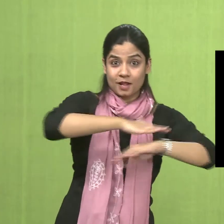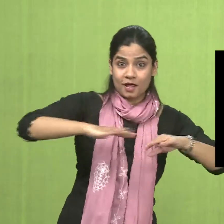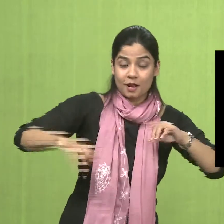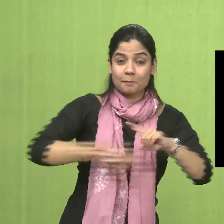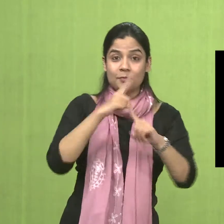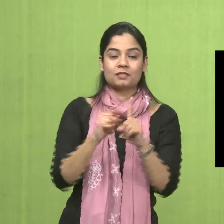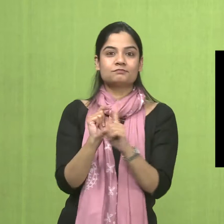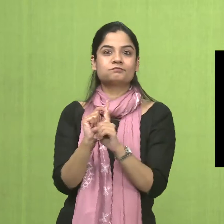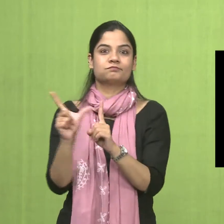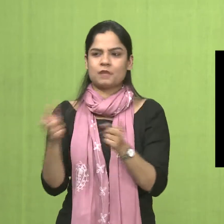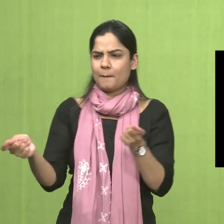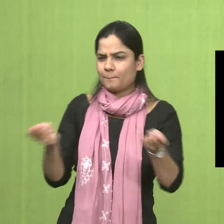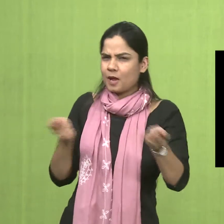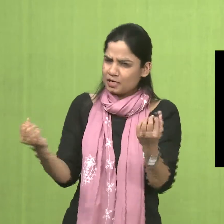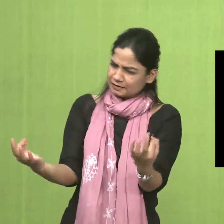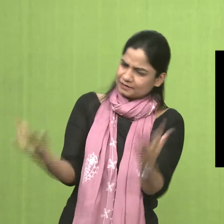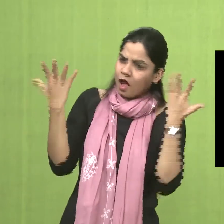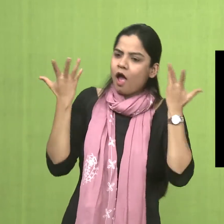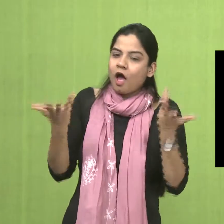Time and Energy Management.